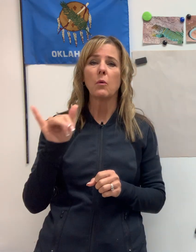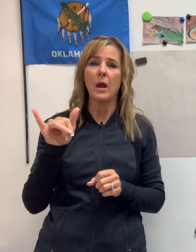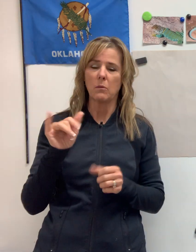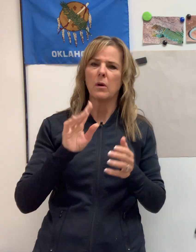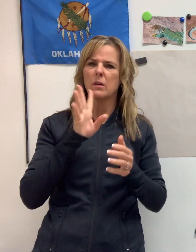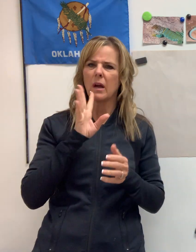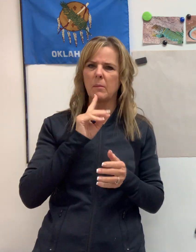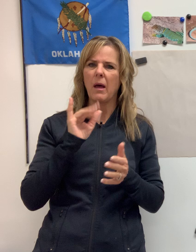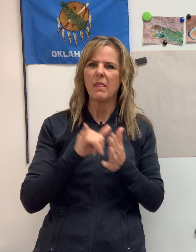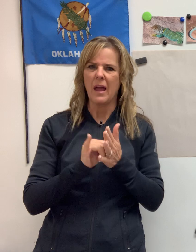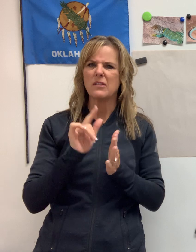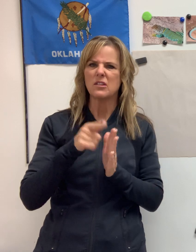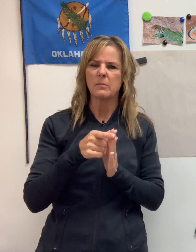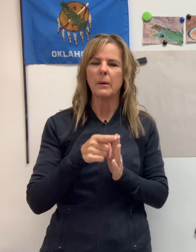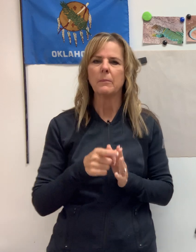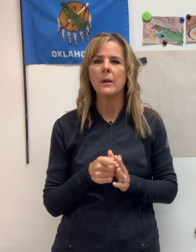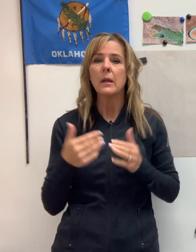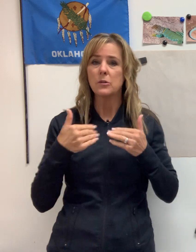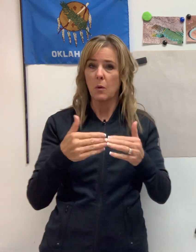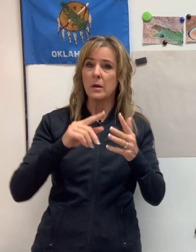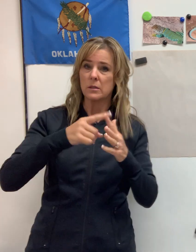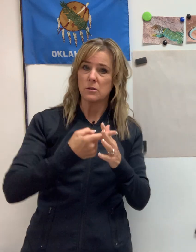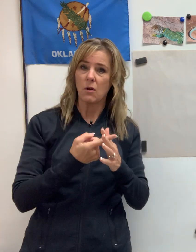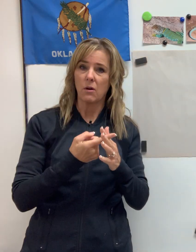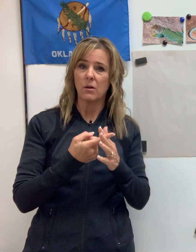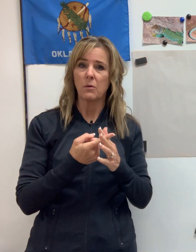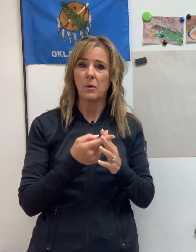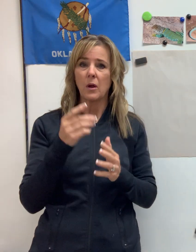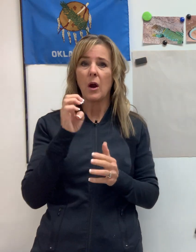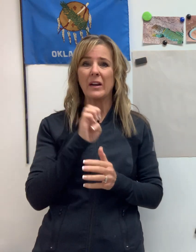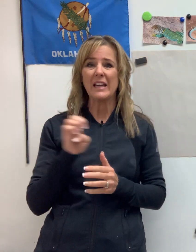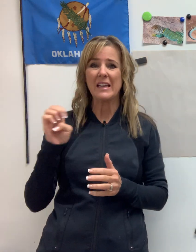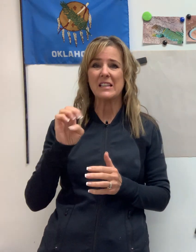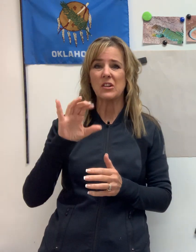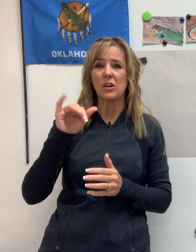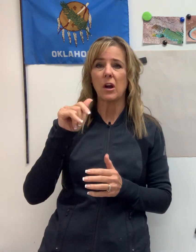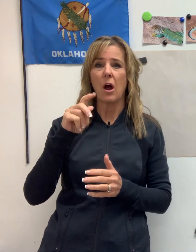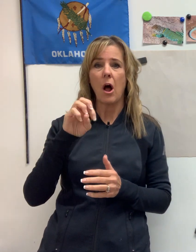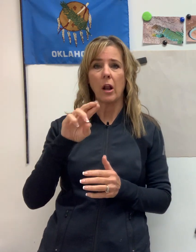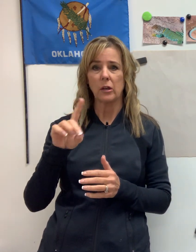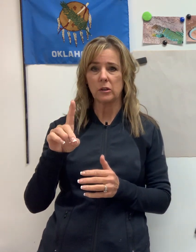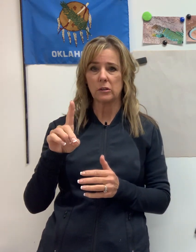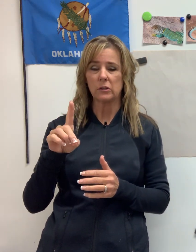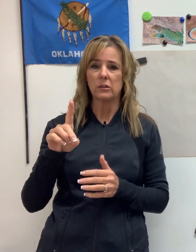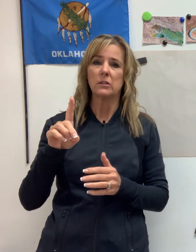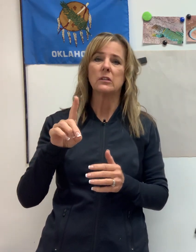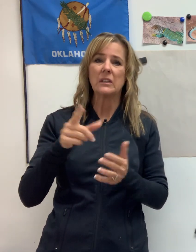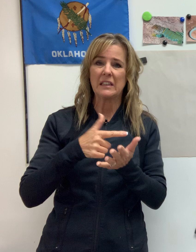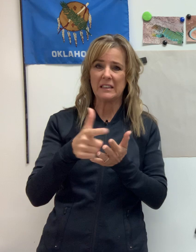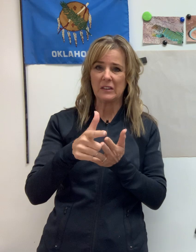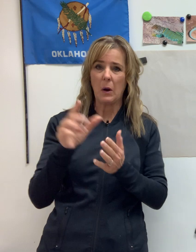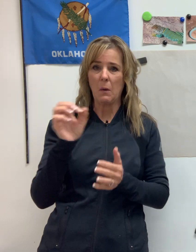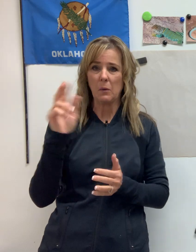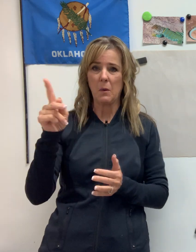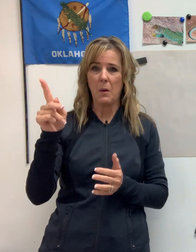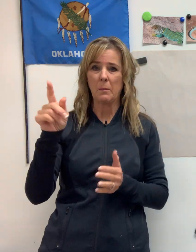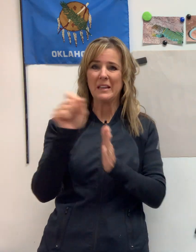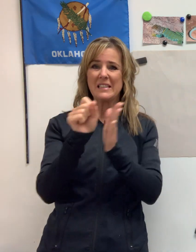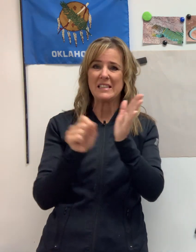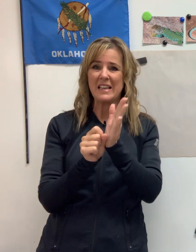here in a minute. But let's go ahead and get started with our Eastern Collared Lizard, Oklahoma's state